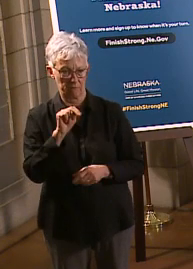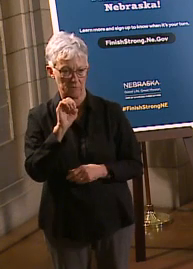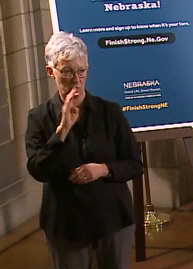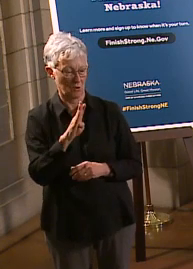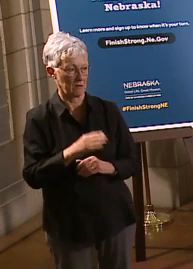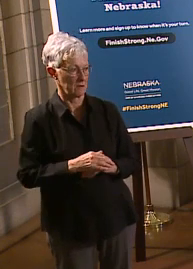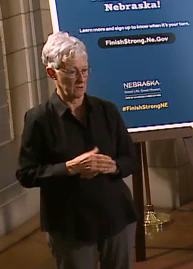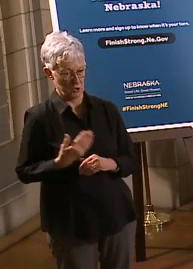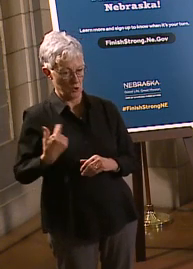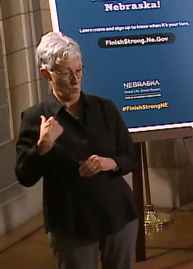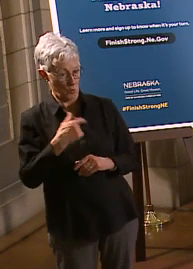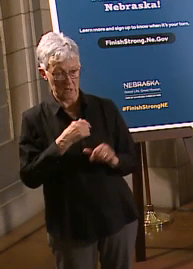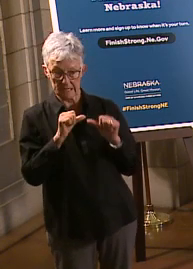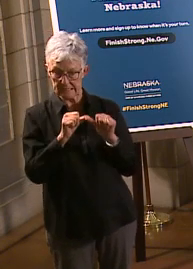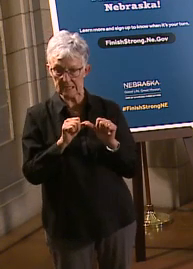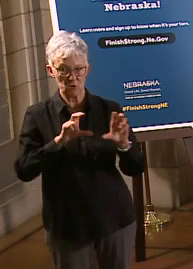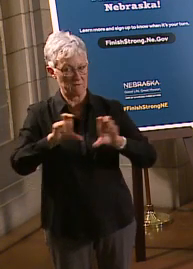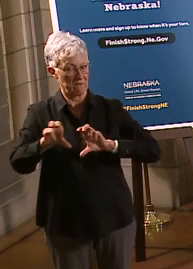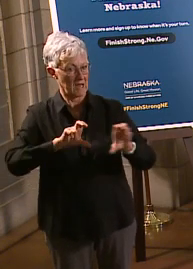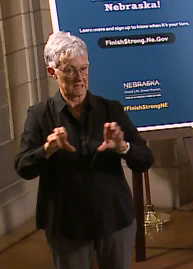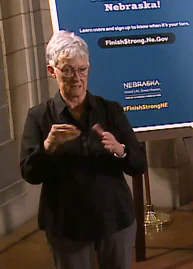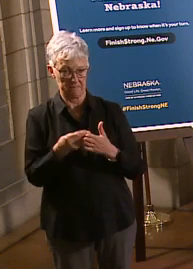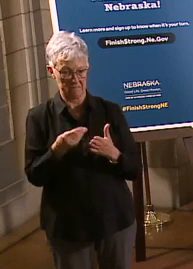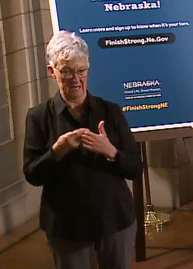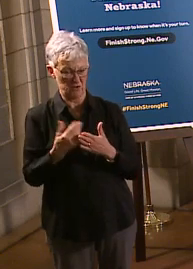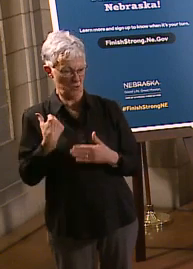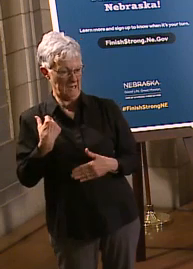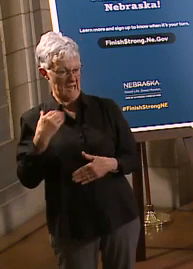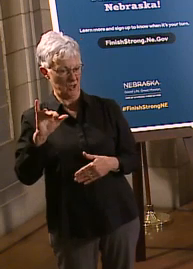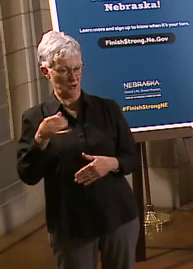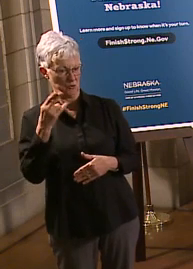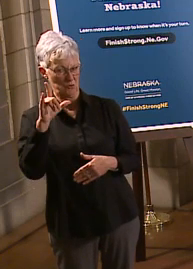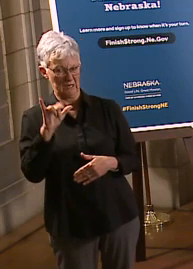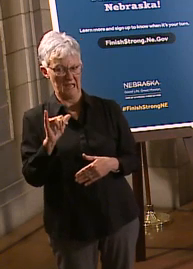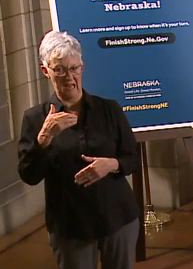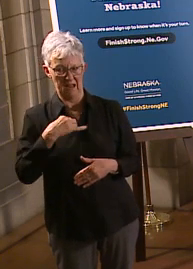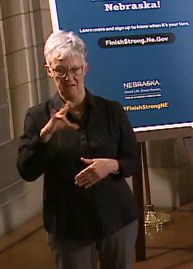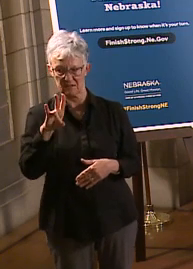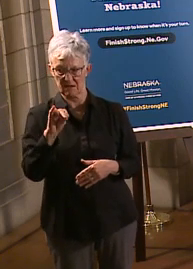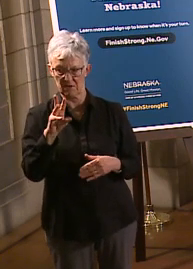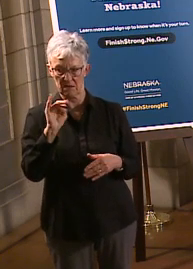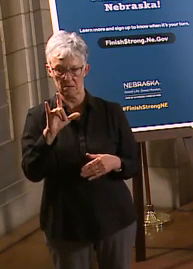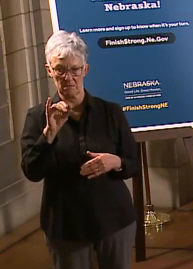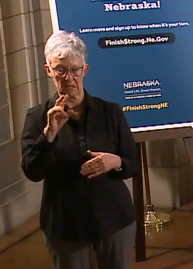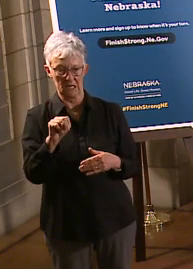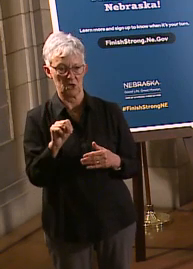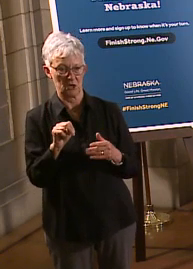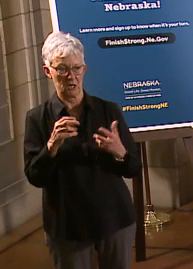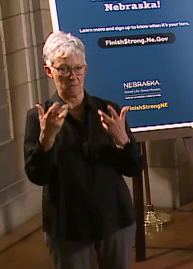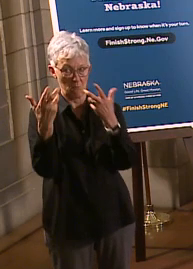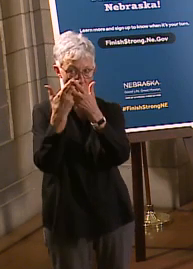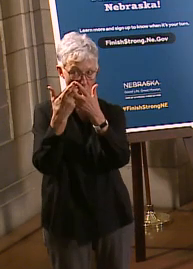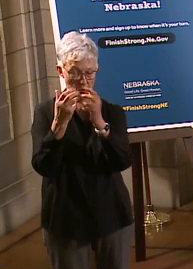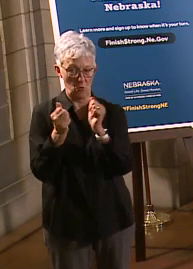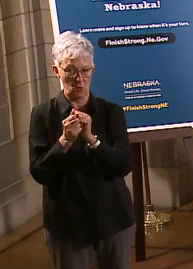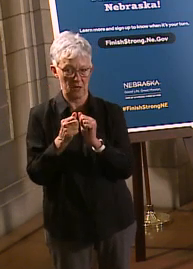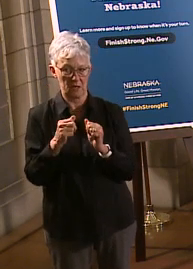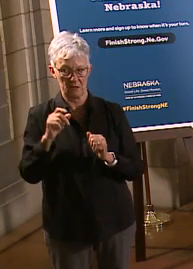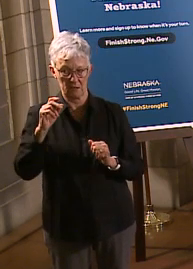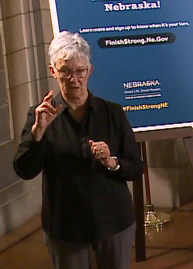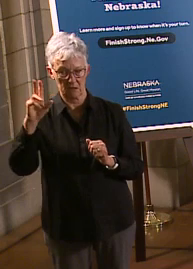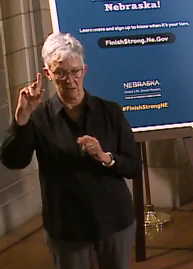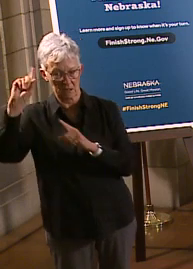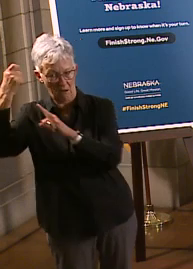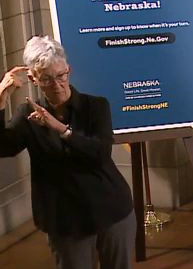July, we announced a $70 million public-private partnership with the US government to expand our injection